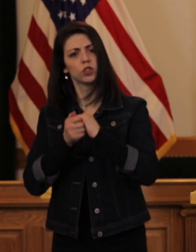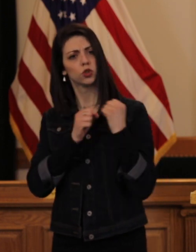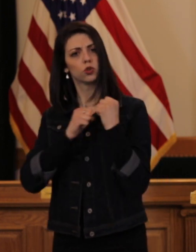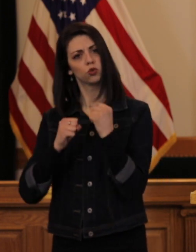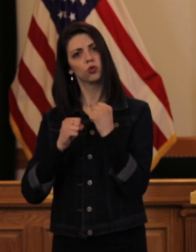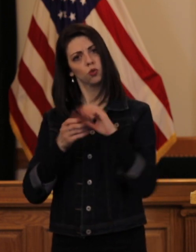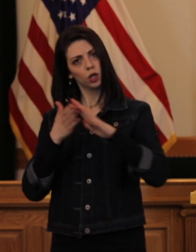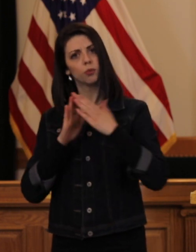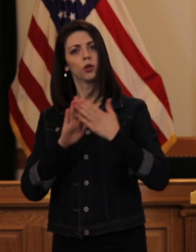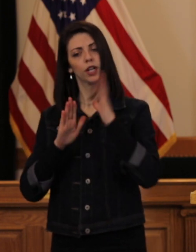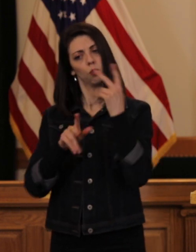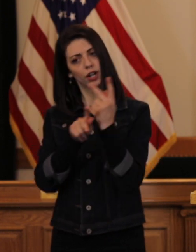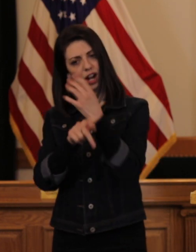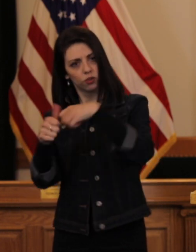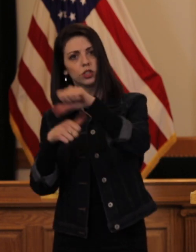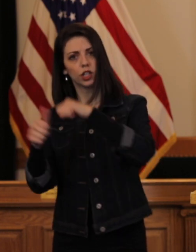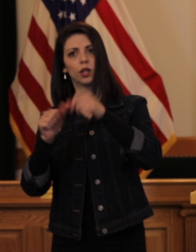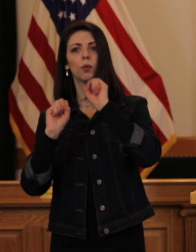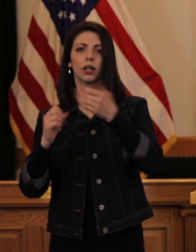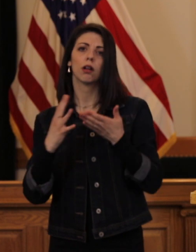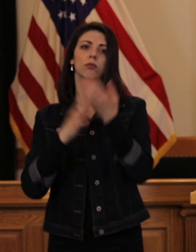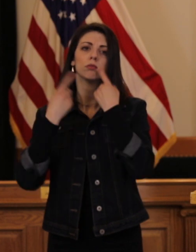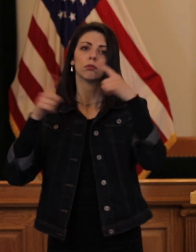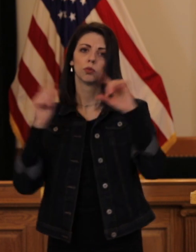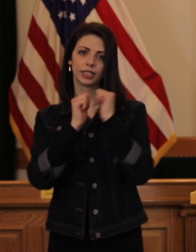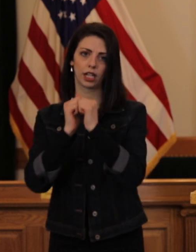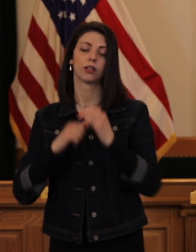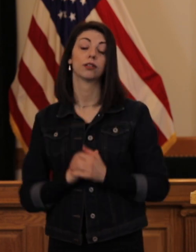another. We will get through this together. Once